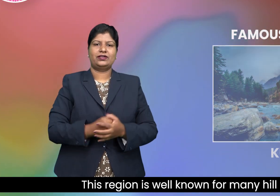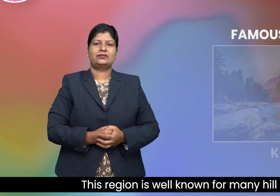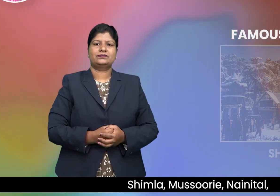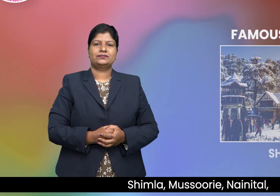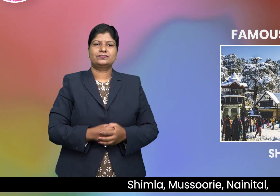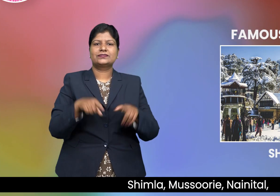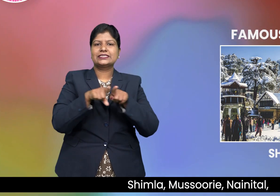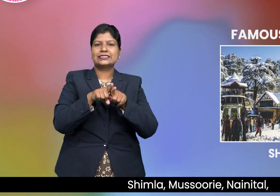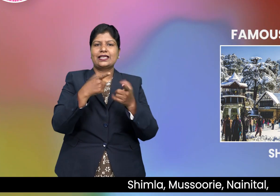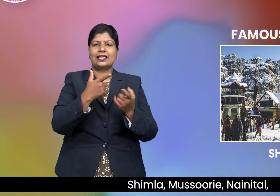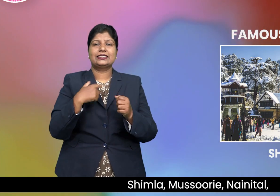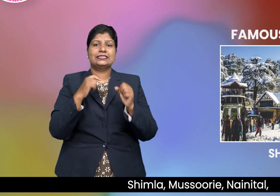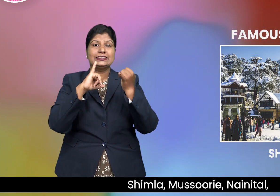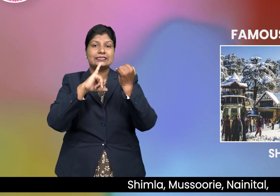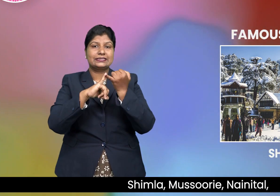Simla,